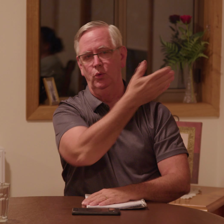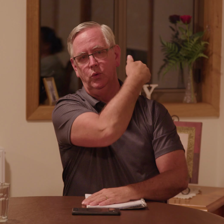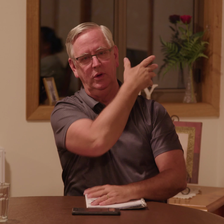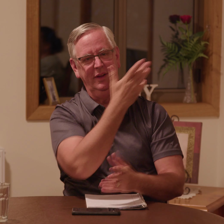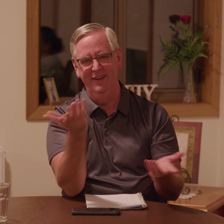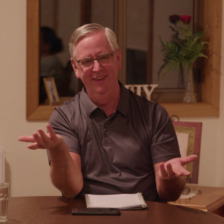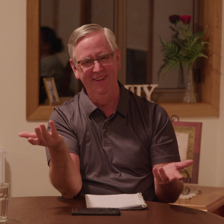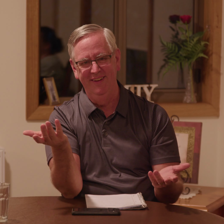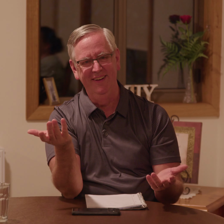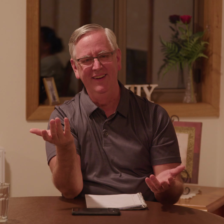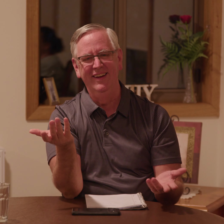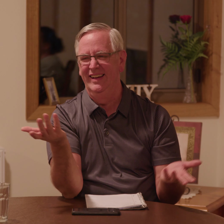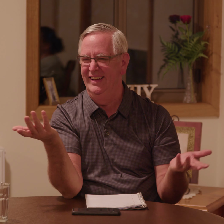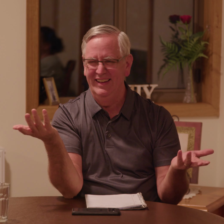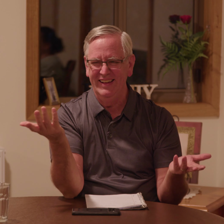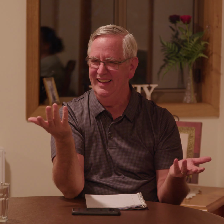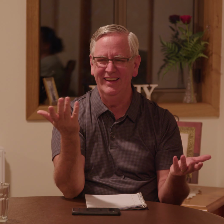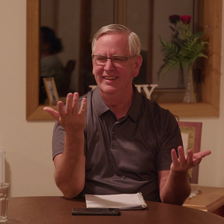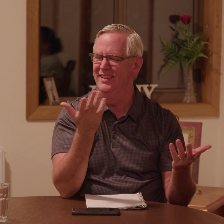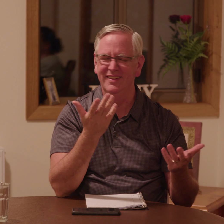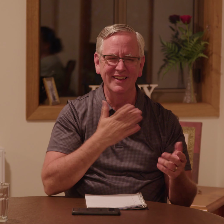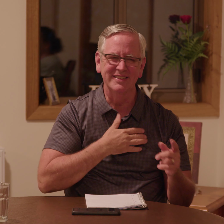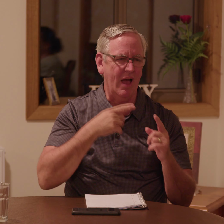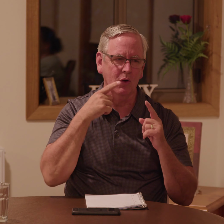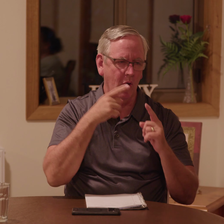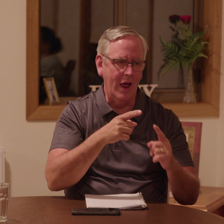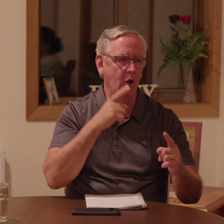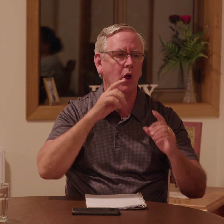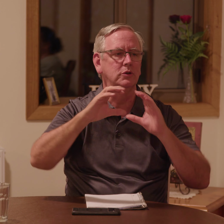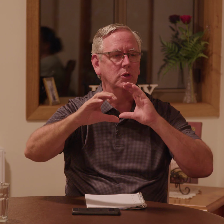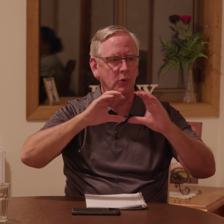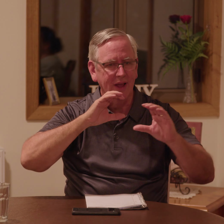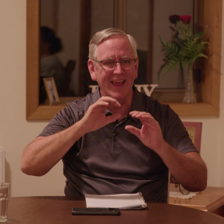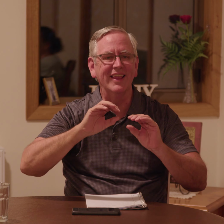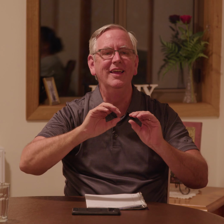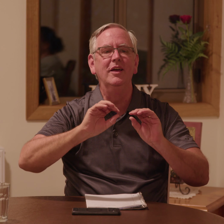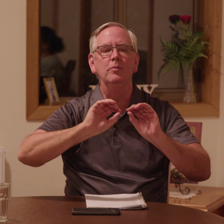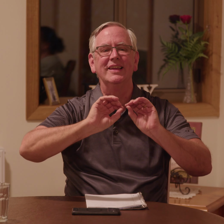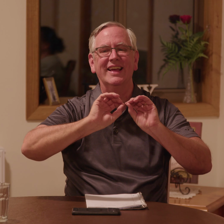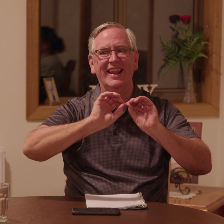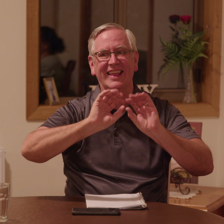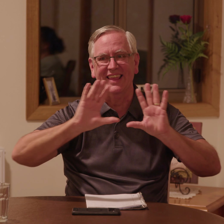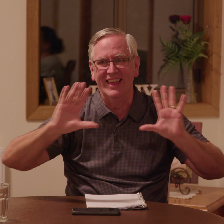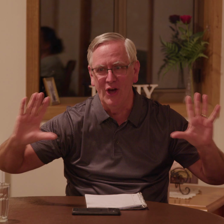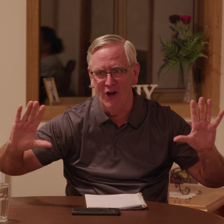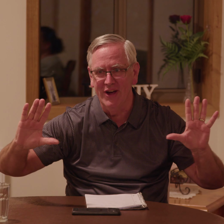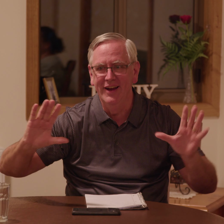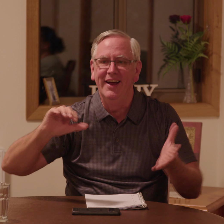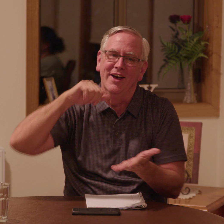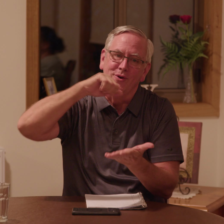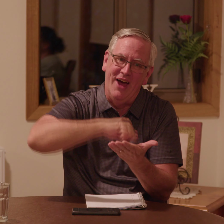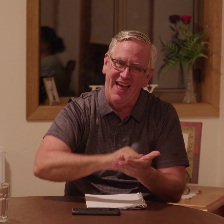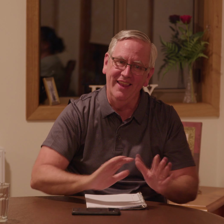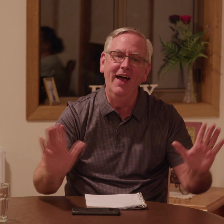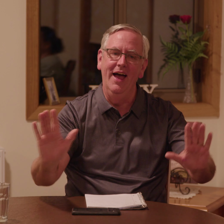a clue what they said. It's a waste. It's a waste. Our goal is not to be fast. Our goal is to be clear.